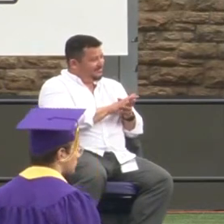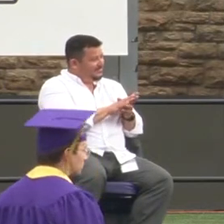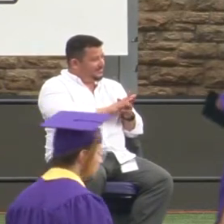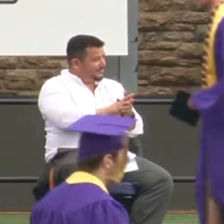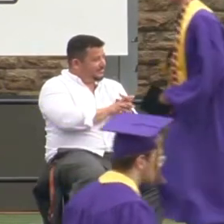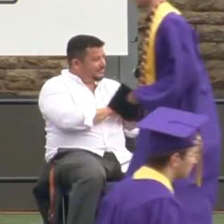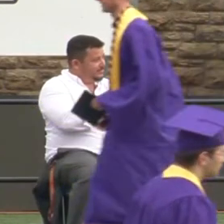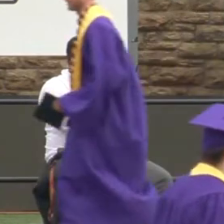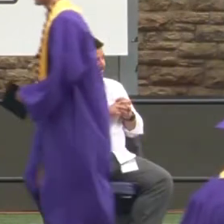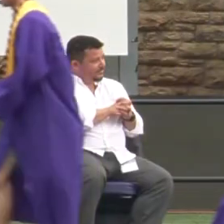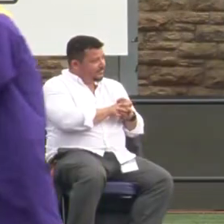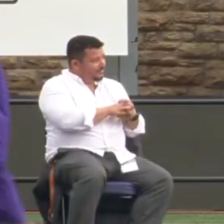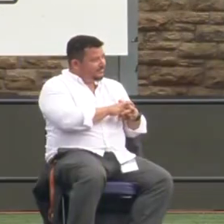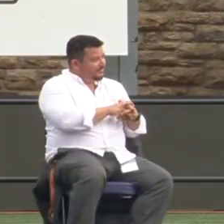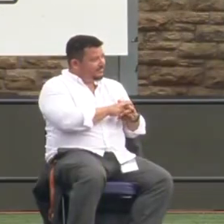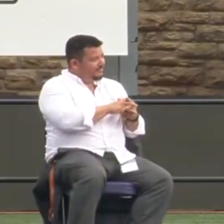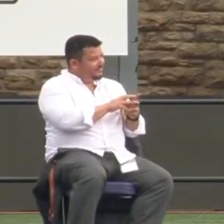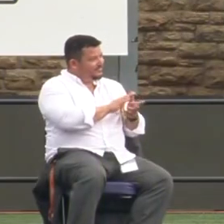Denaya Bennett.